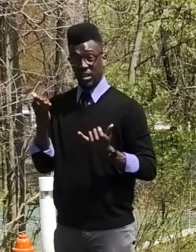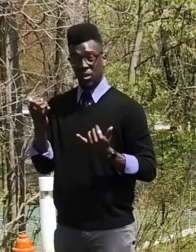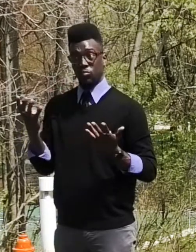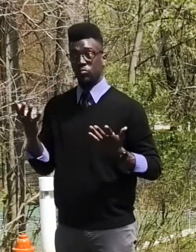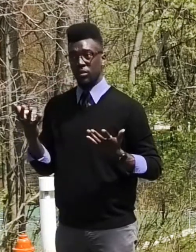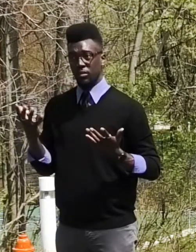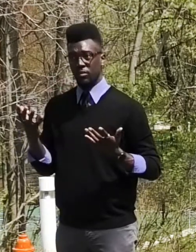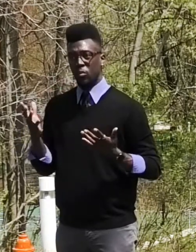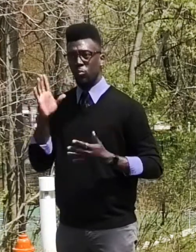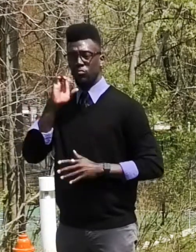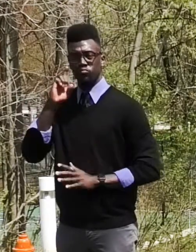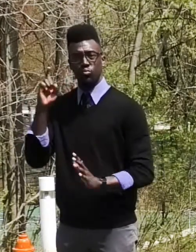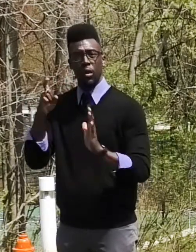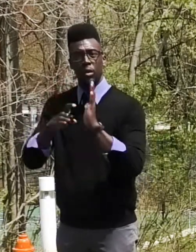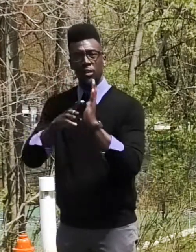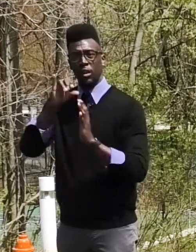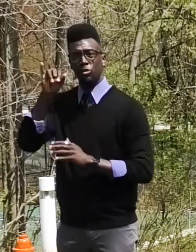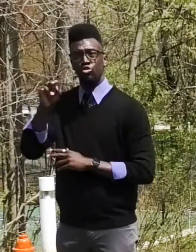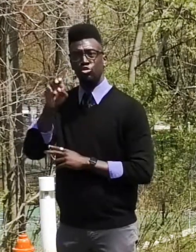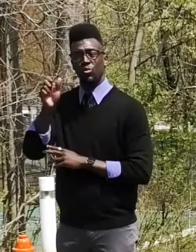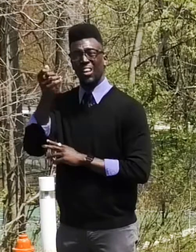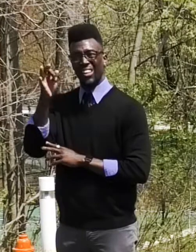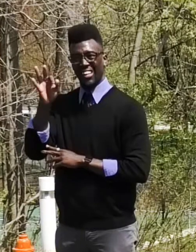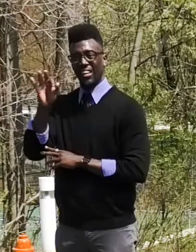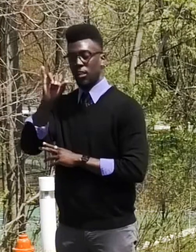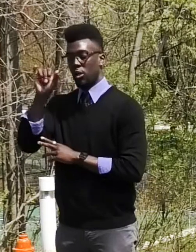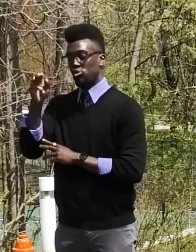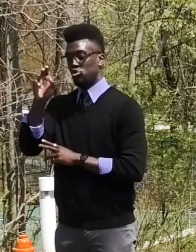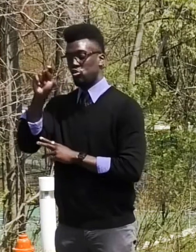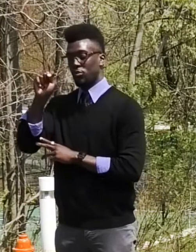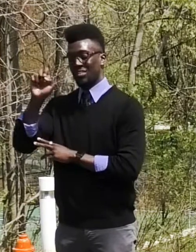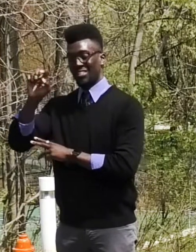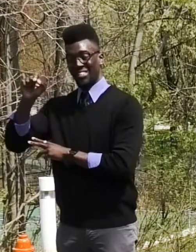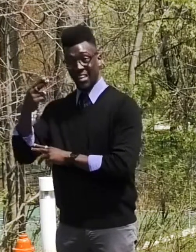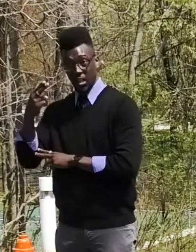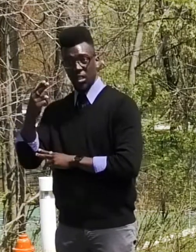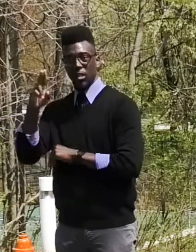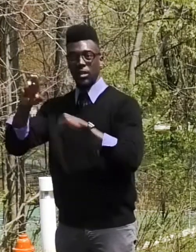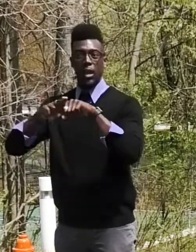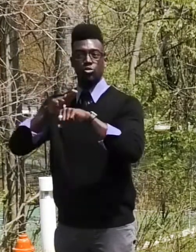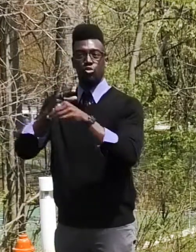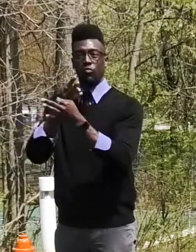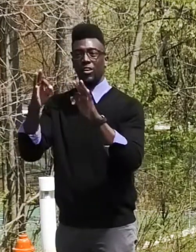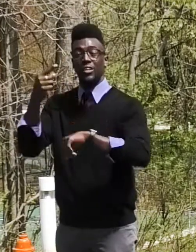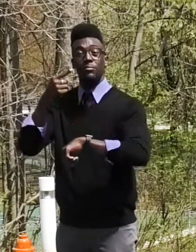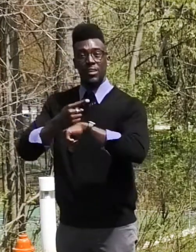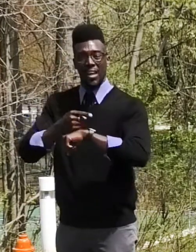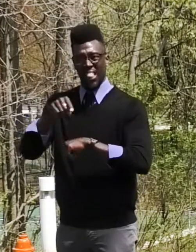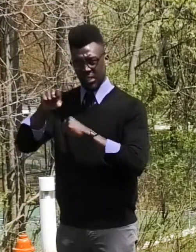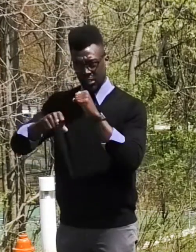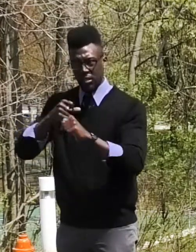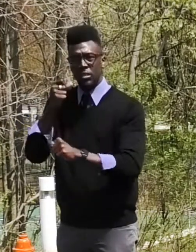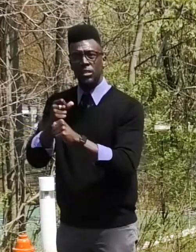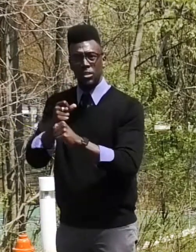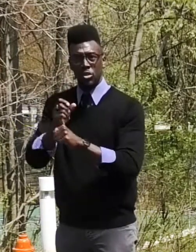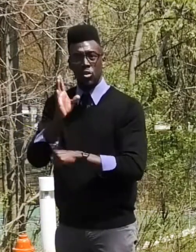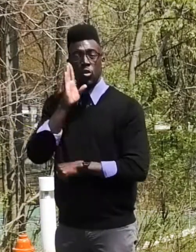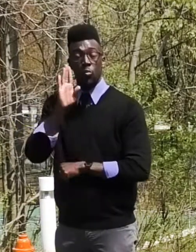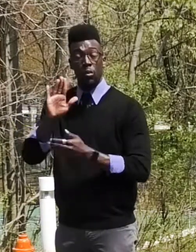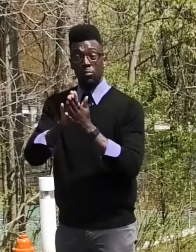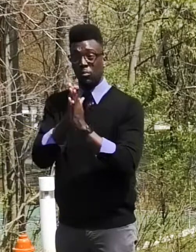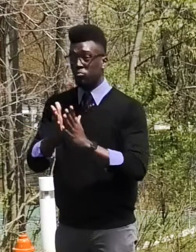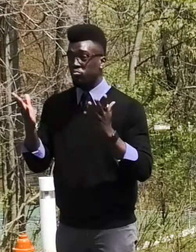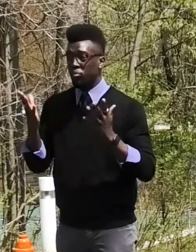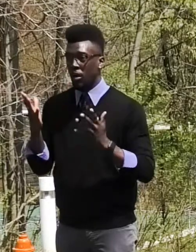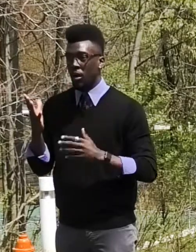is recognizing June 19th as Juneteenth National Freedom Day, and this year it will